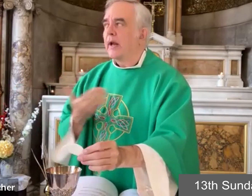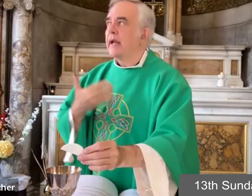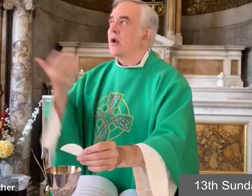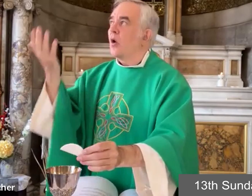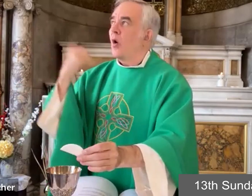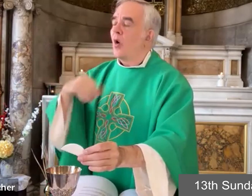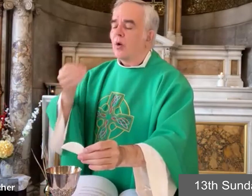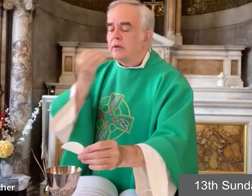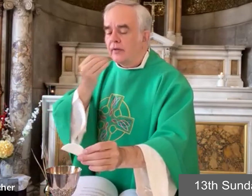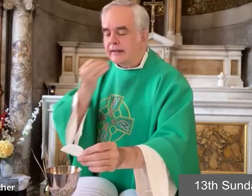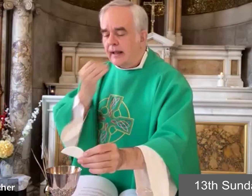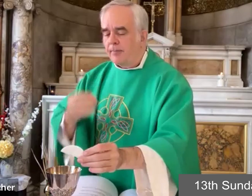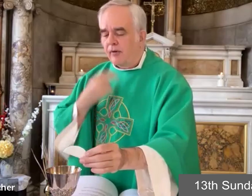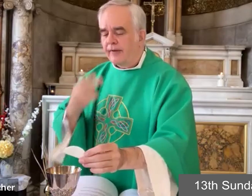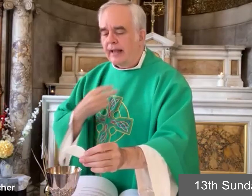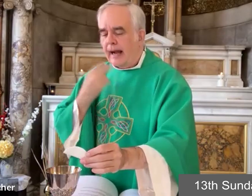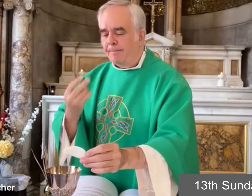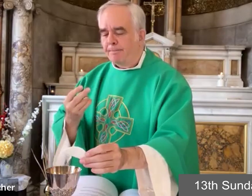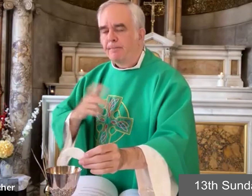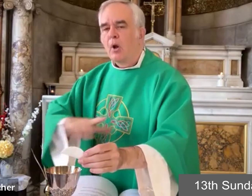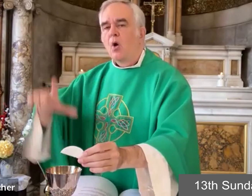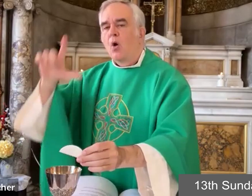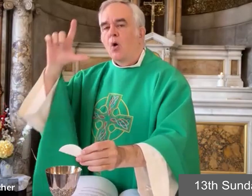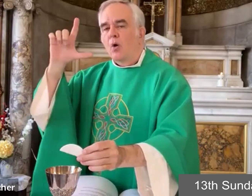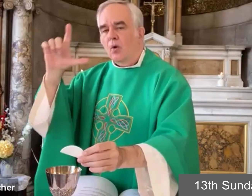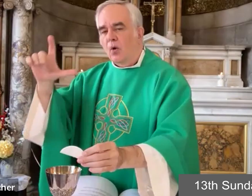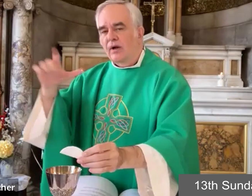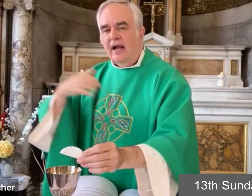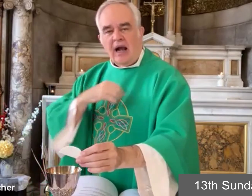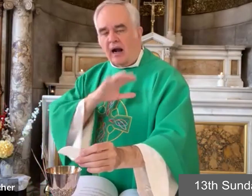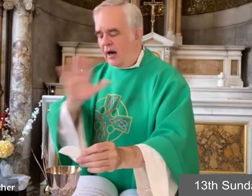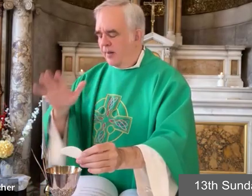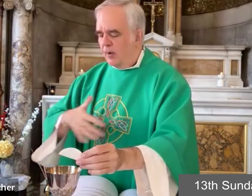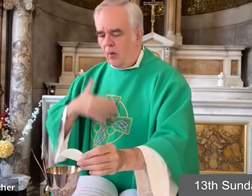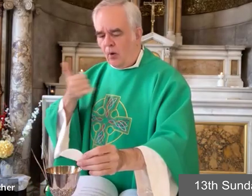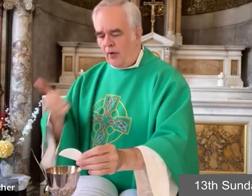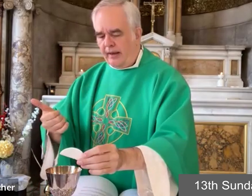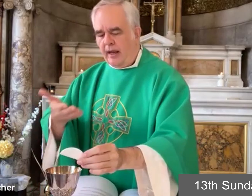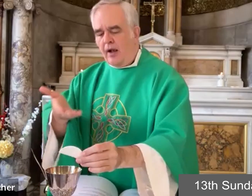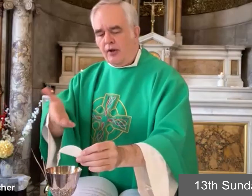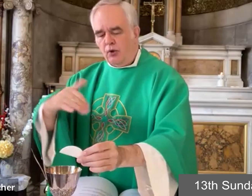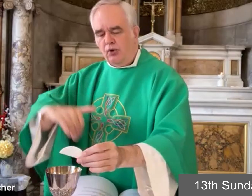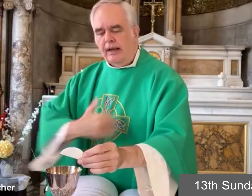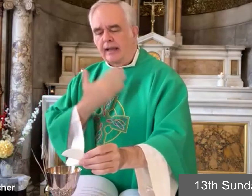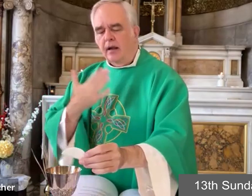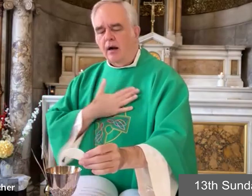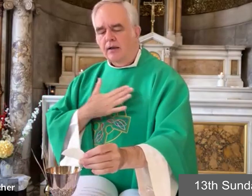we called to the supper of the Lamb. Lord, I am not worthy that you should enter under